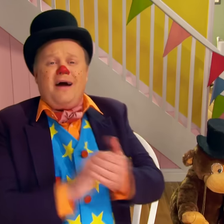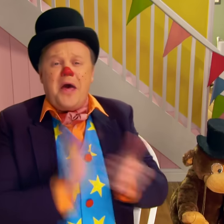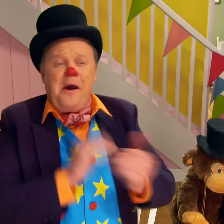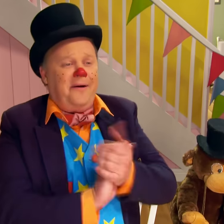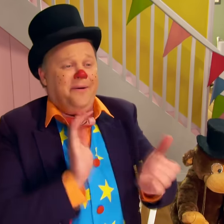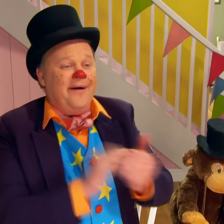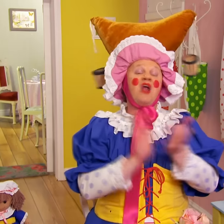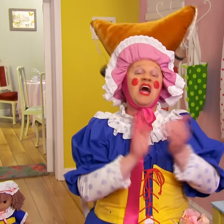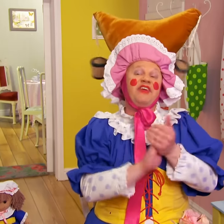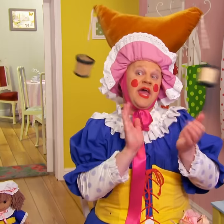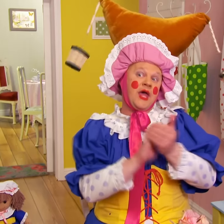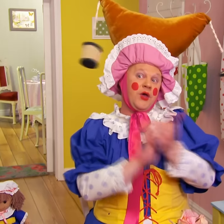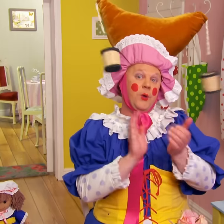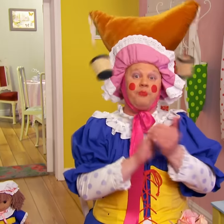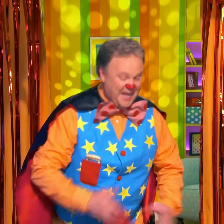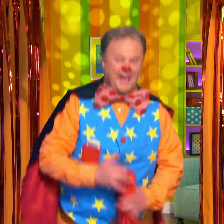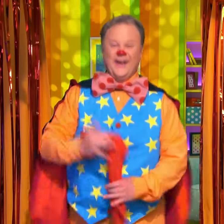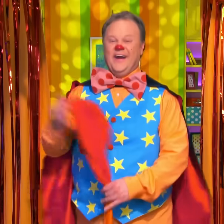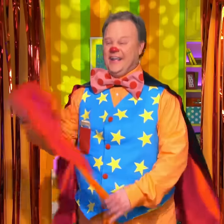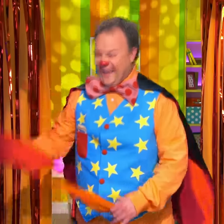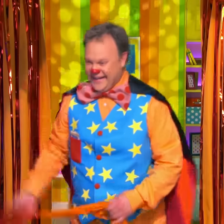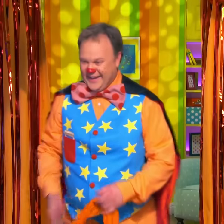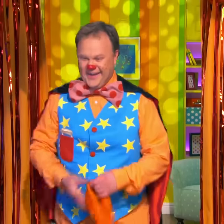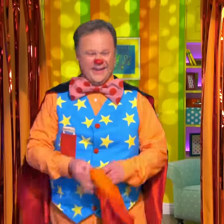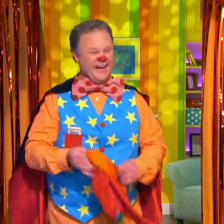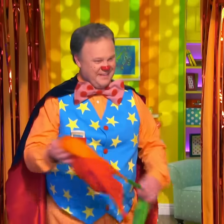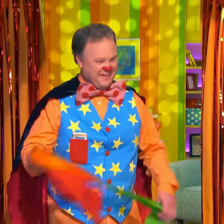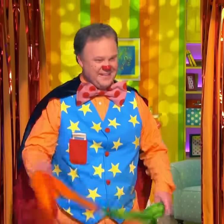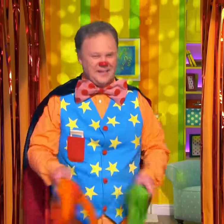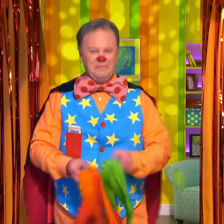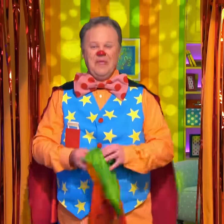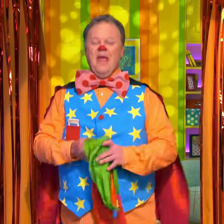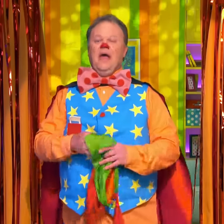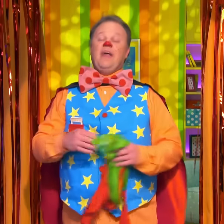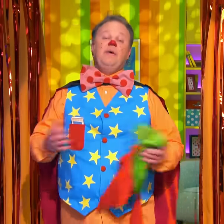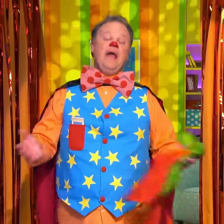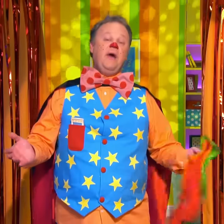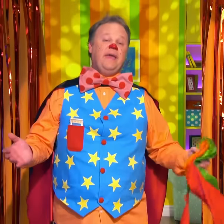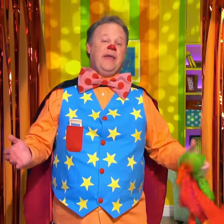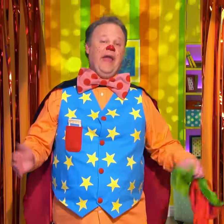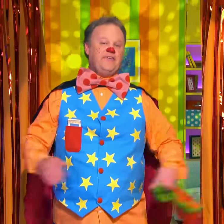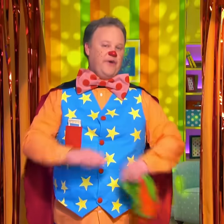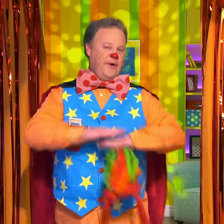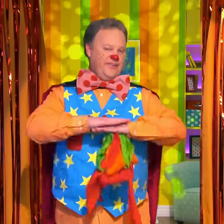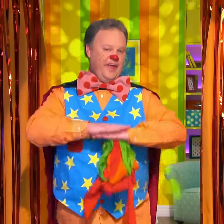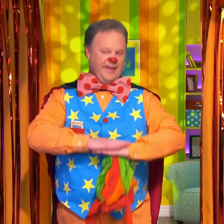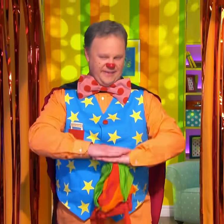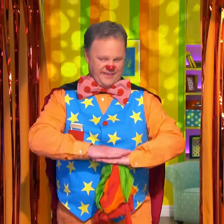Bravo! Bravo! Thank you. There will now be a short interval.